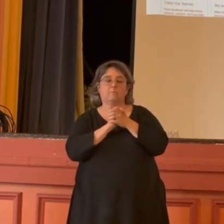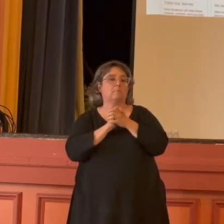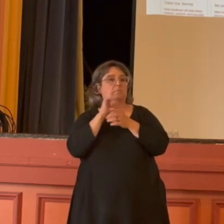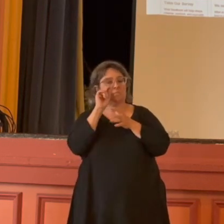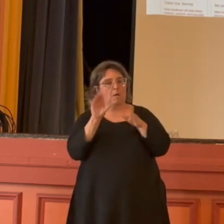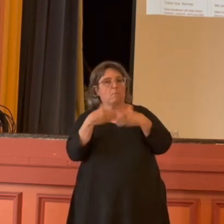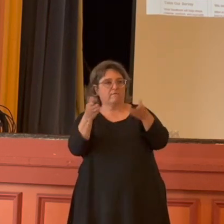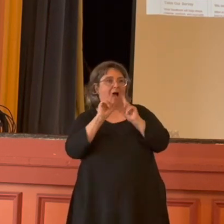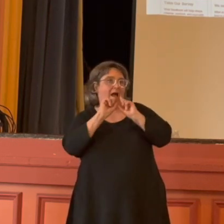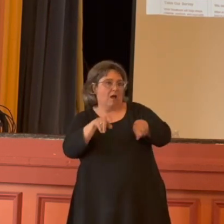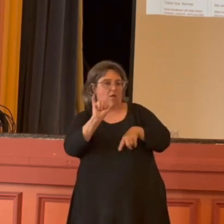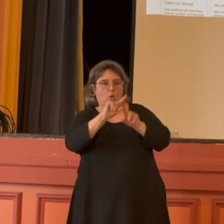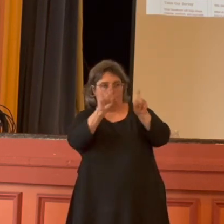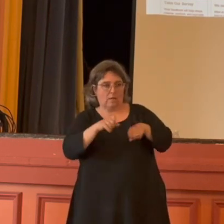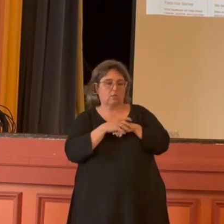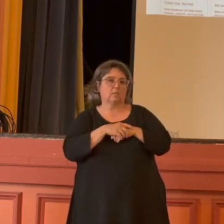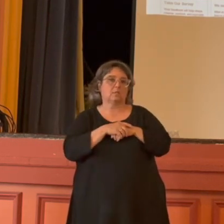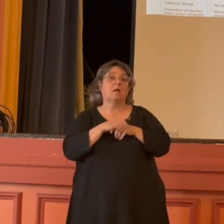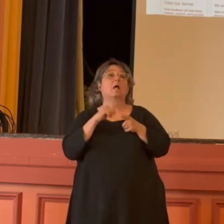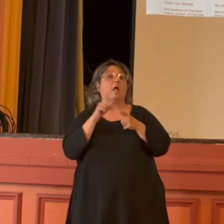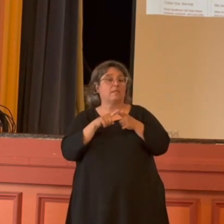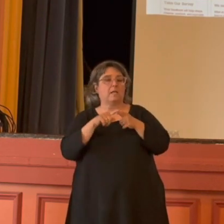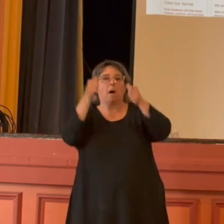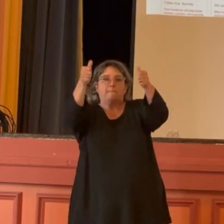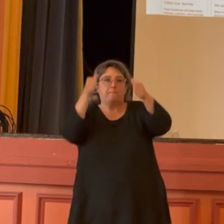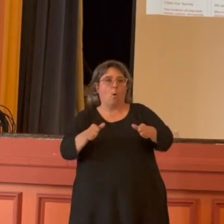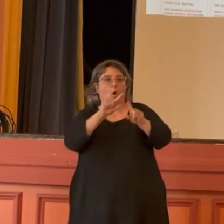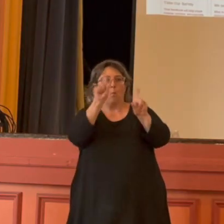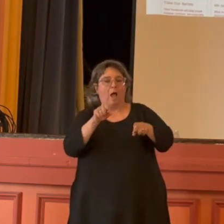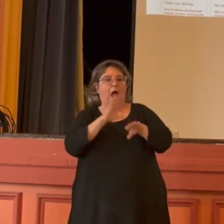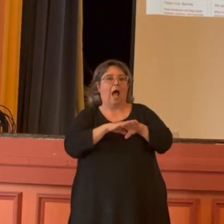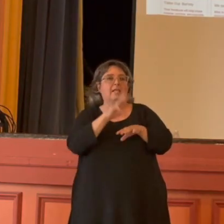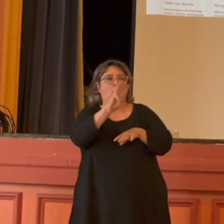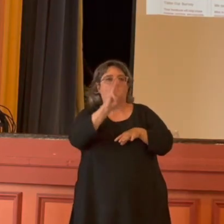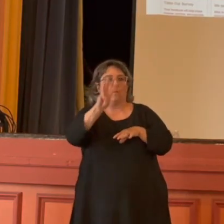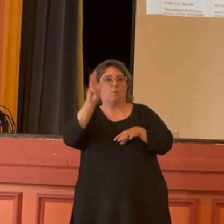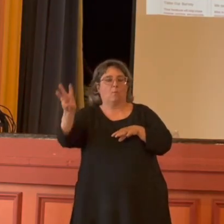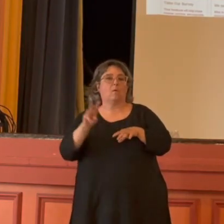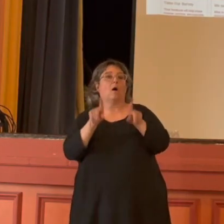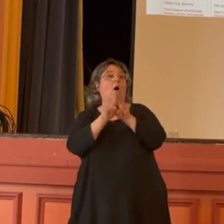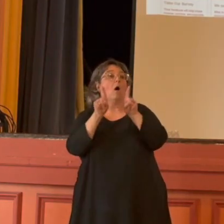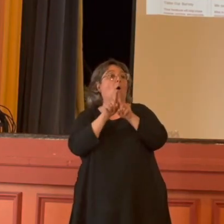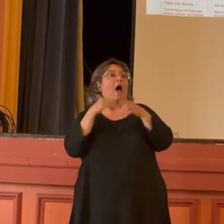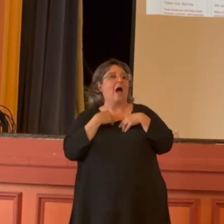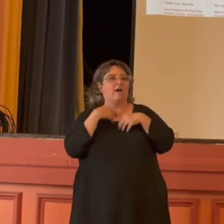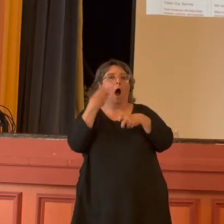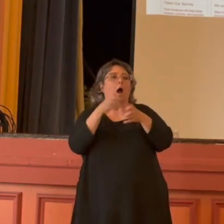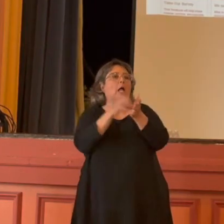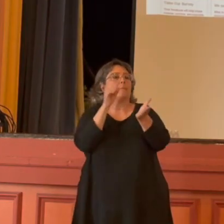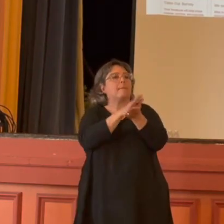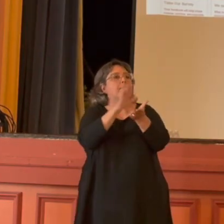we provide answers to those questions, and then we will post those questions on the website. We will also have a hard